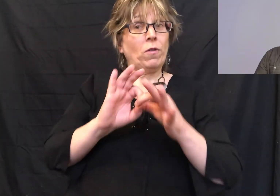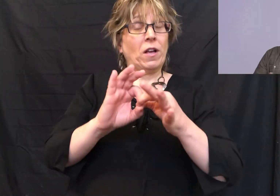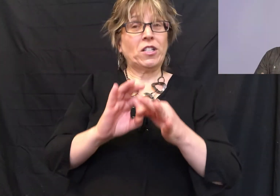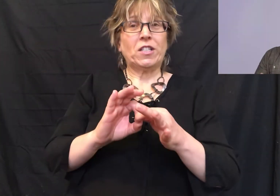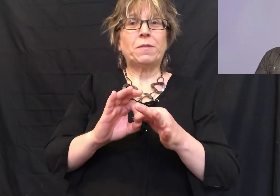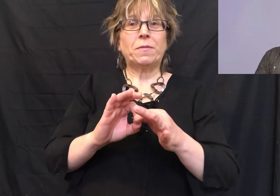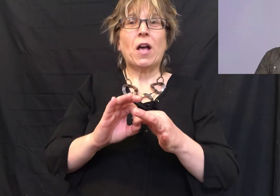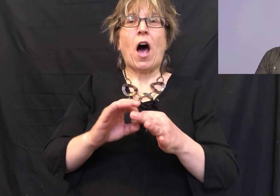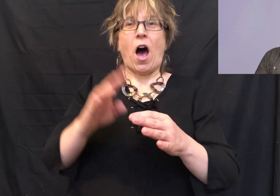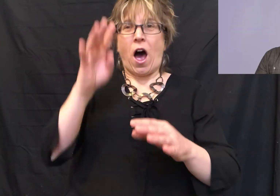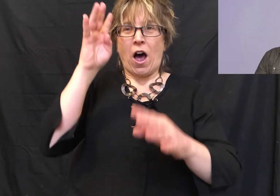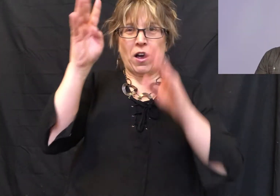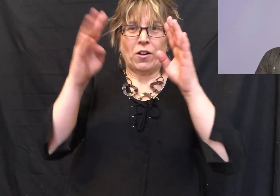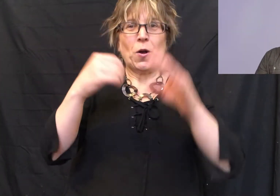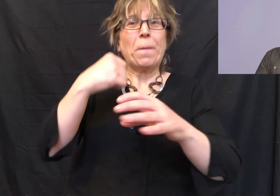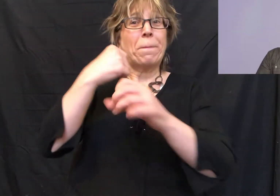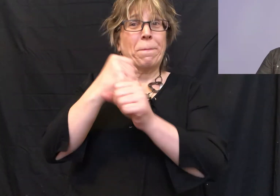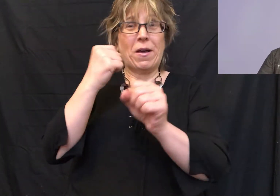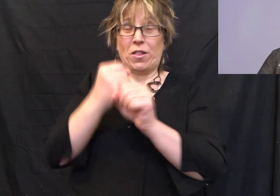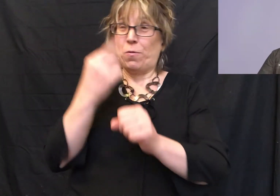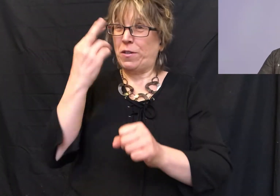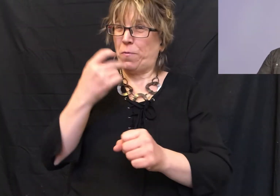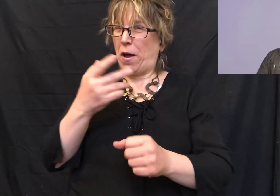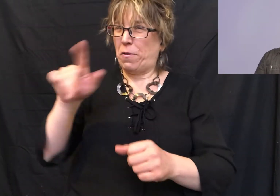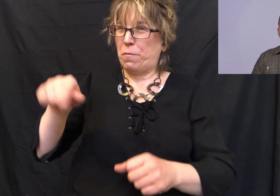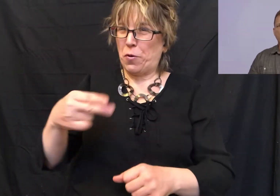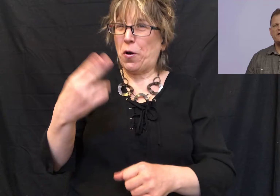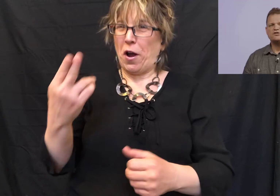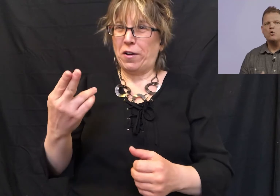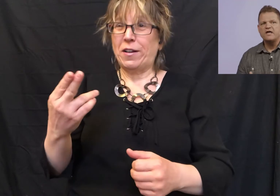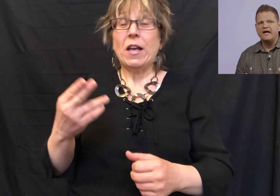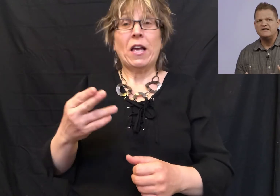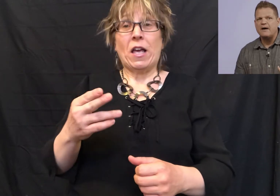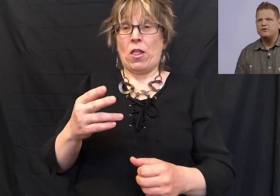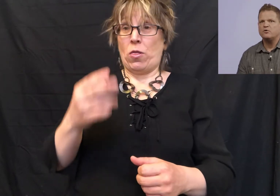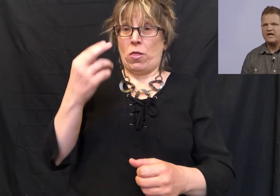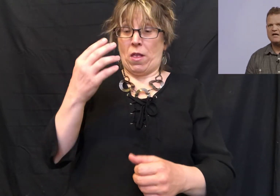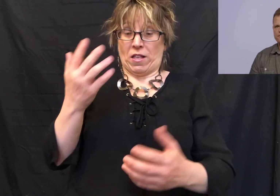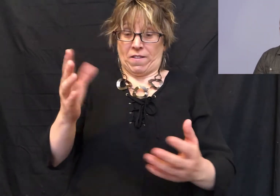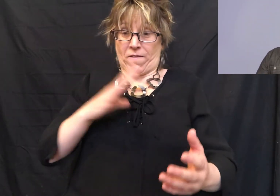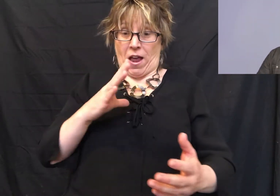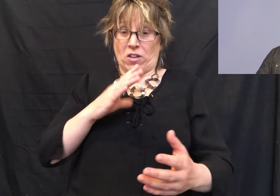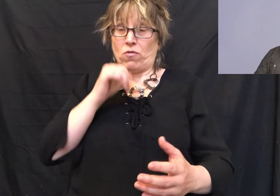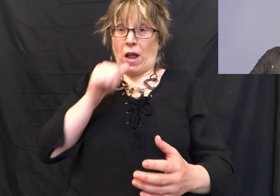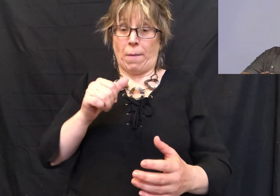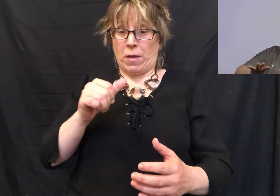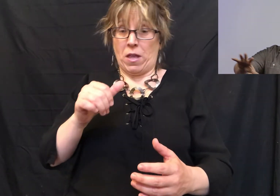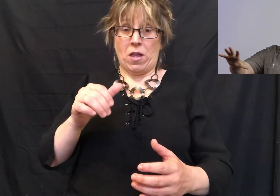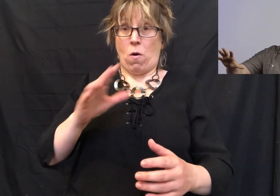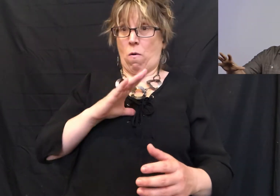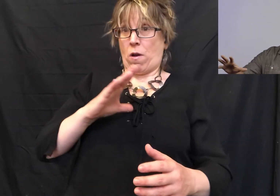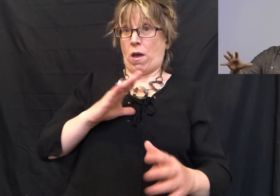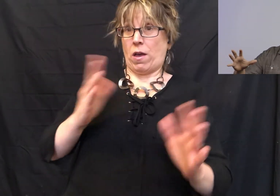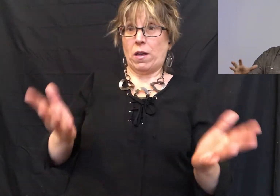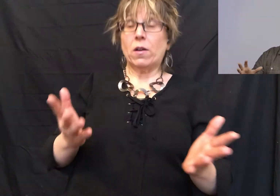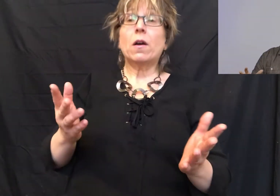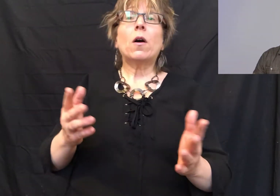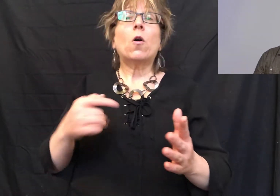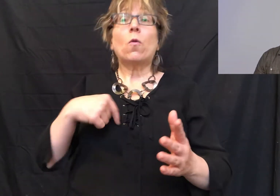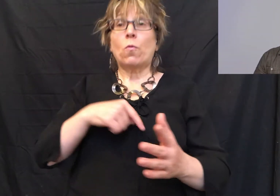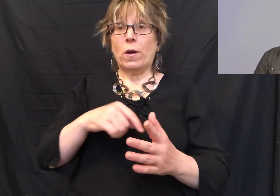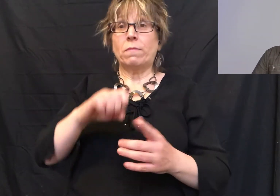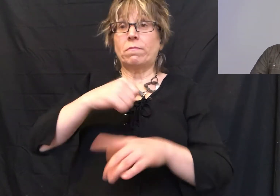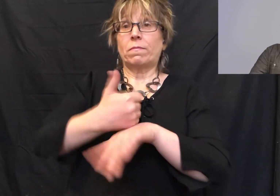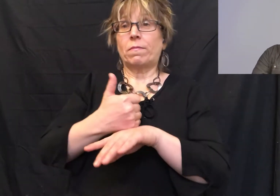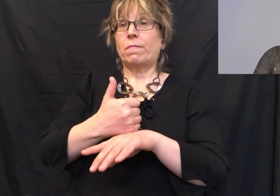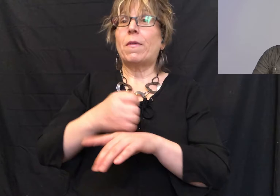made. The reason why we as a church, Pure Heart Church, the reason why it's okay to not be okay at Pure Heart, why we've created an environment where it's okay to not